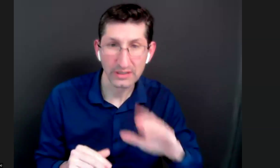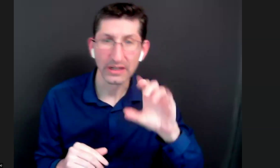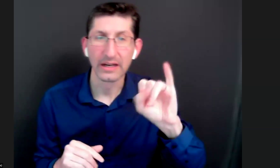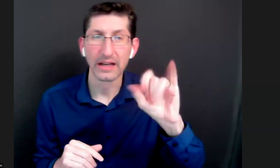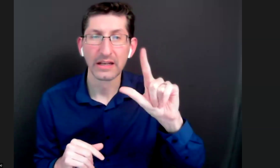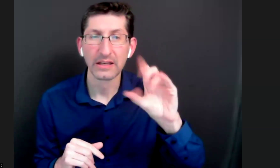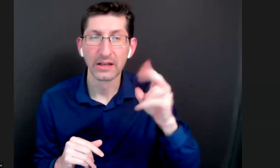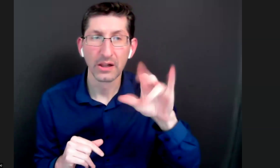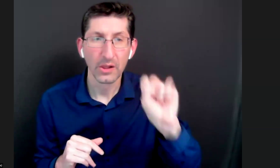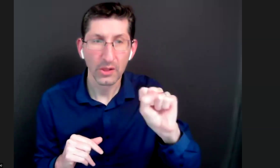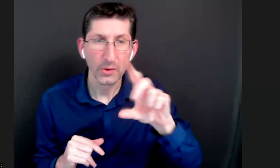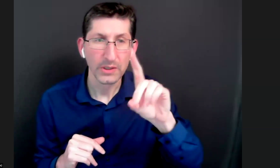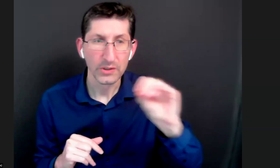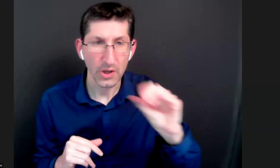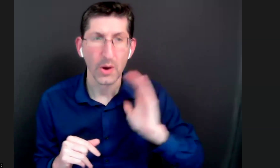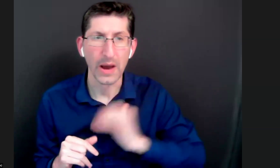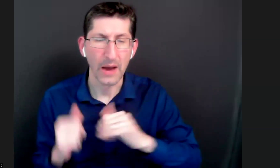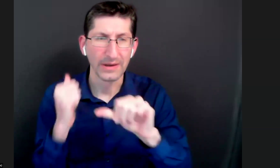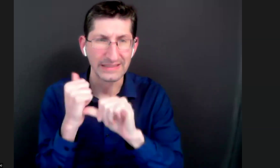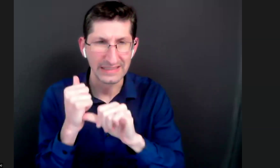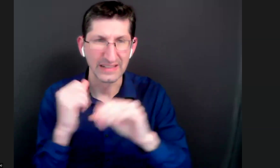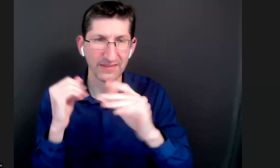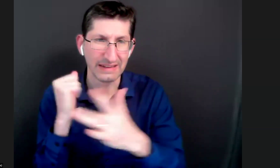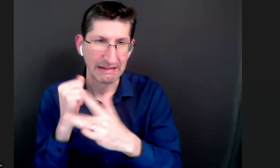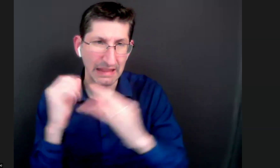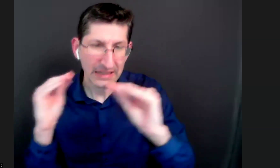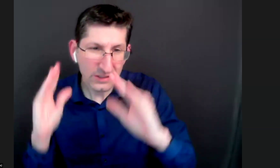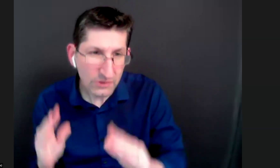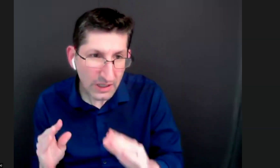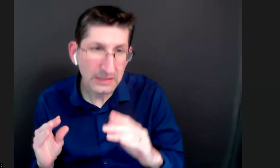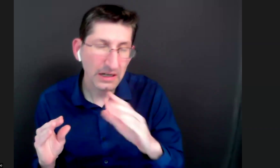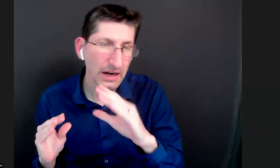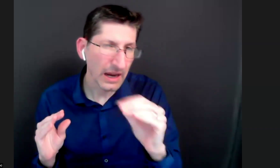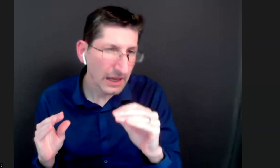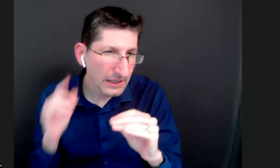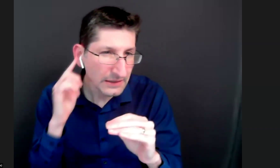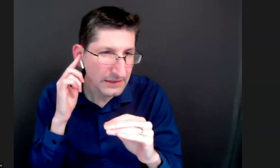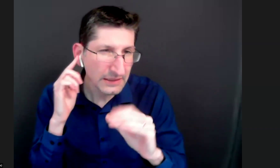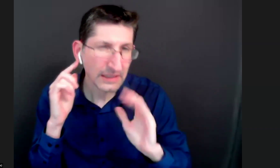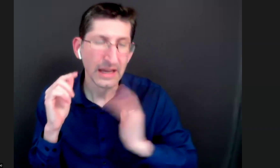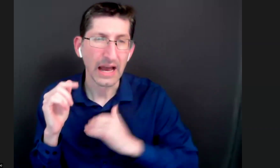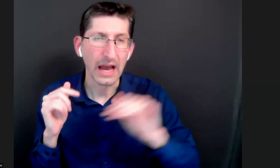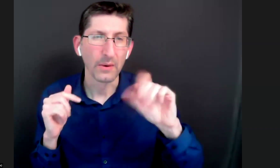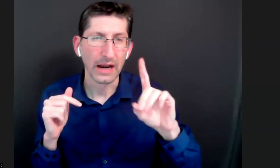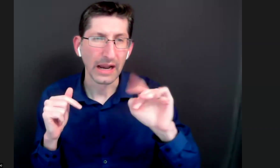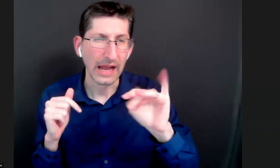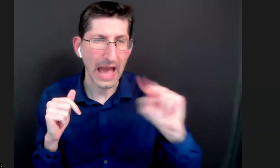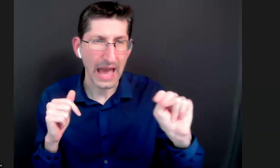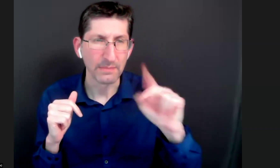technology instructor and lead class administrator for the screen reader user tester training program.